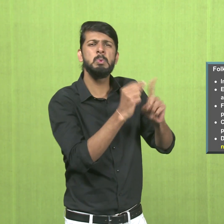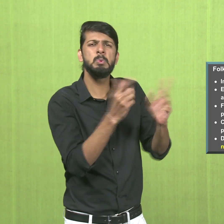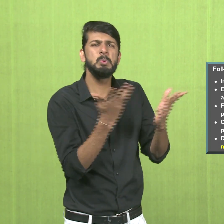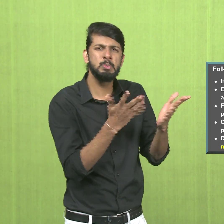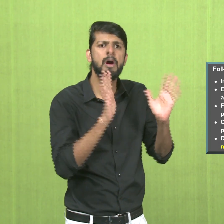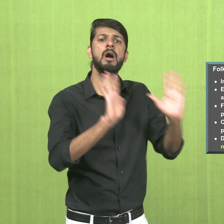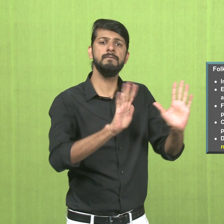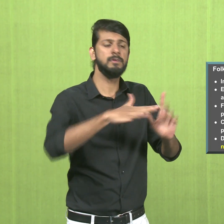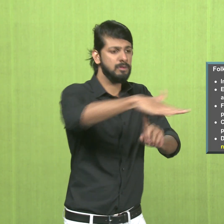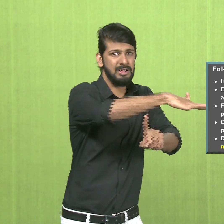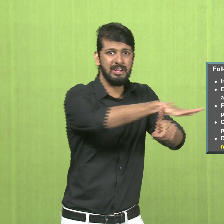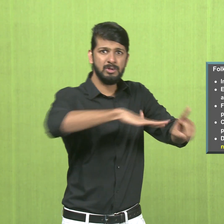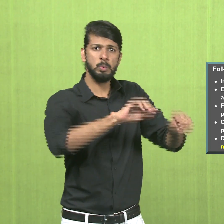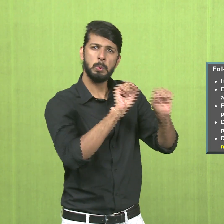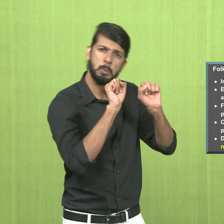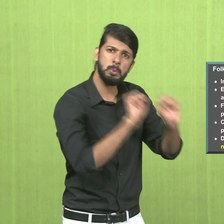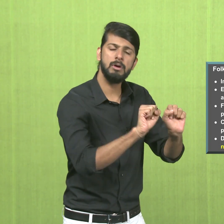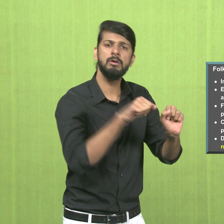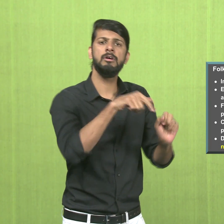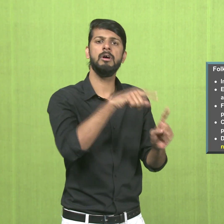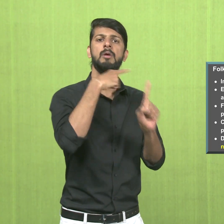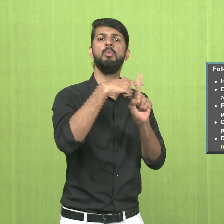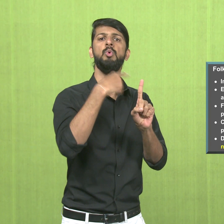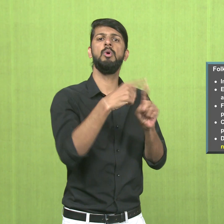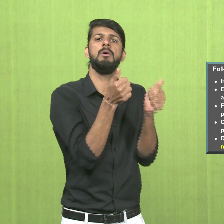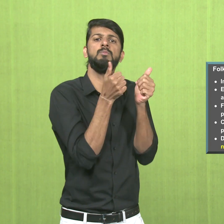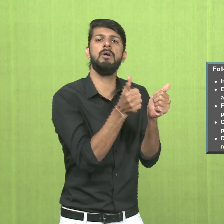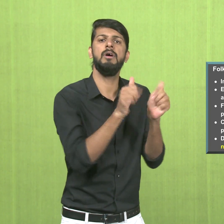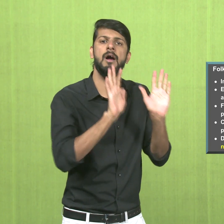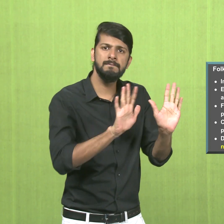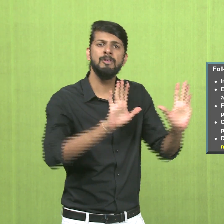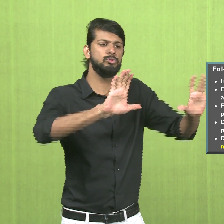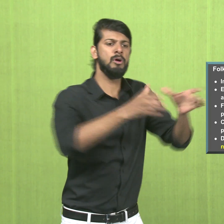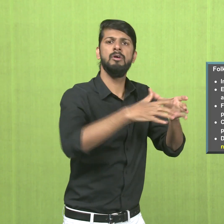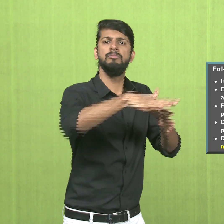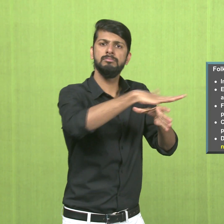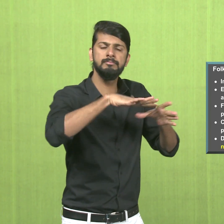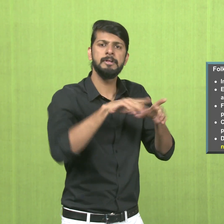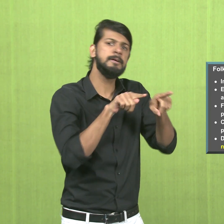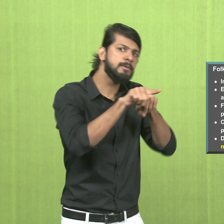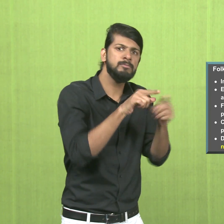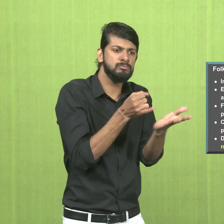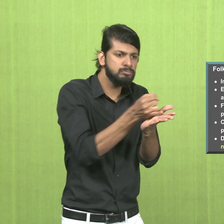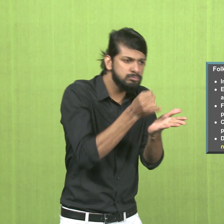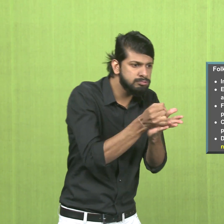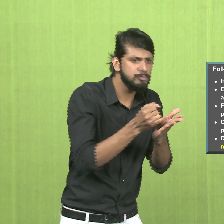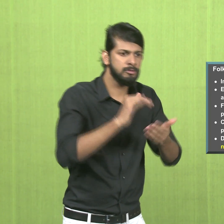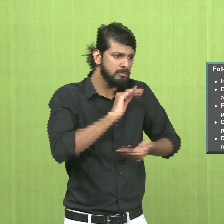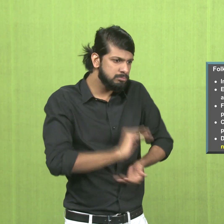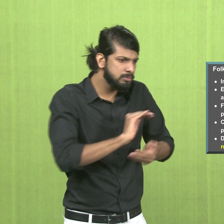These artworks are carried out specifically during particular rituals. For